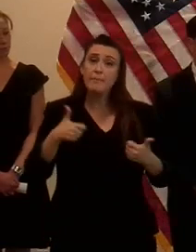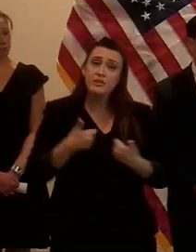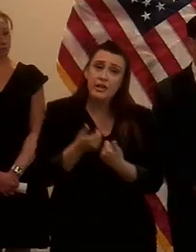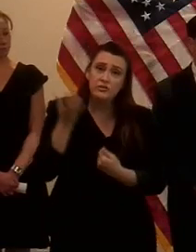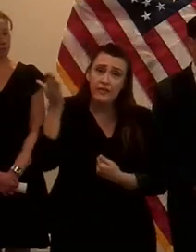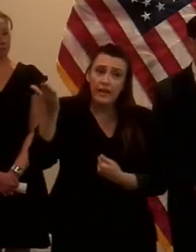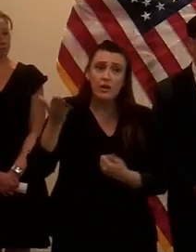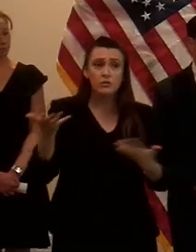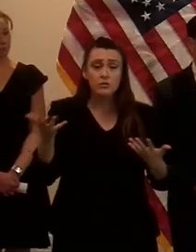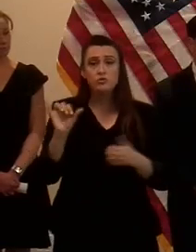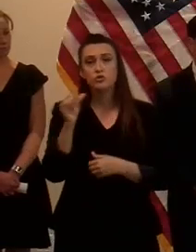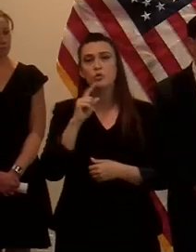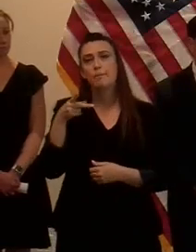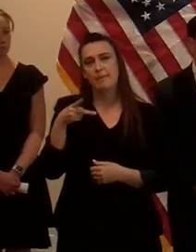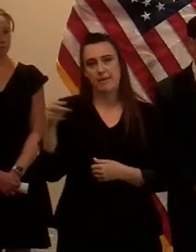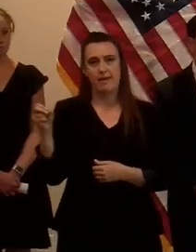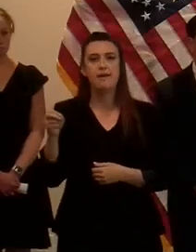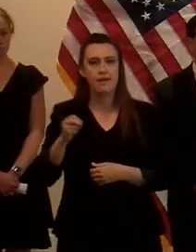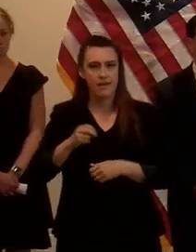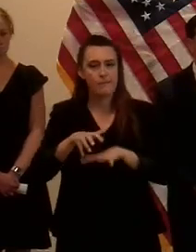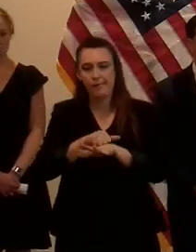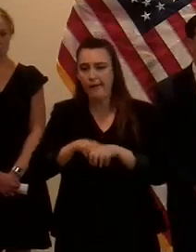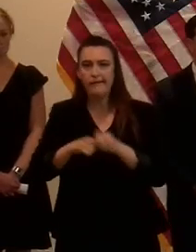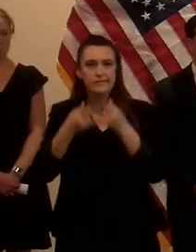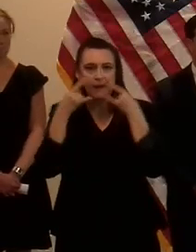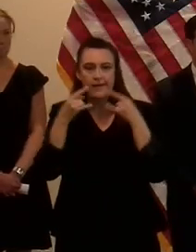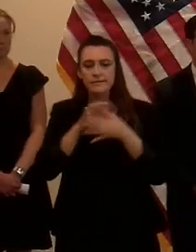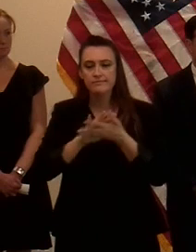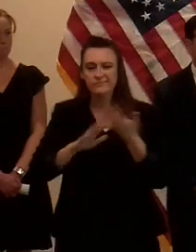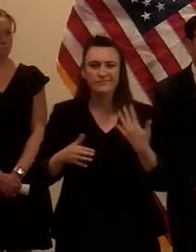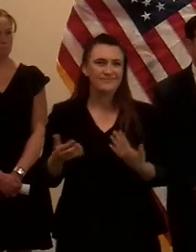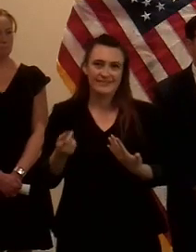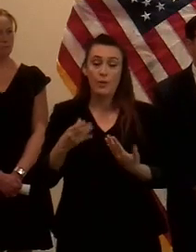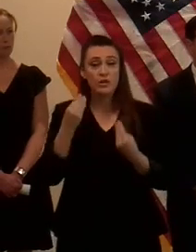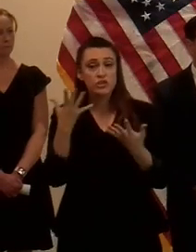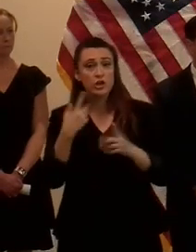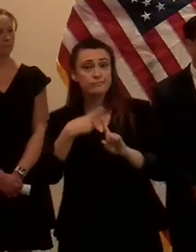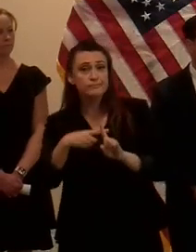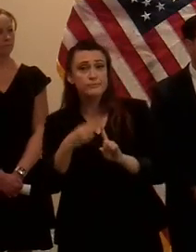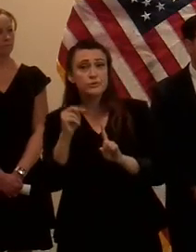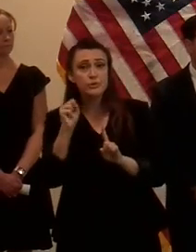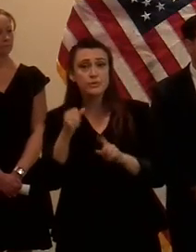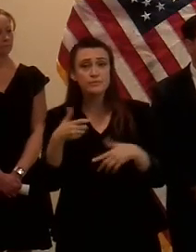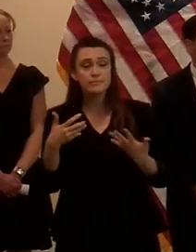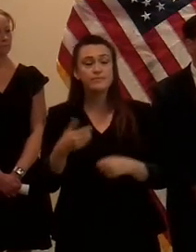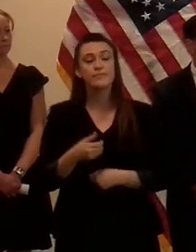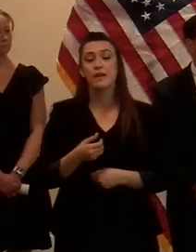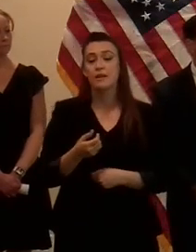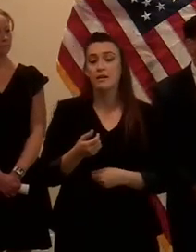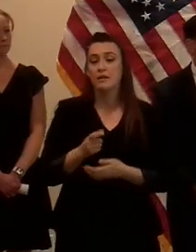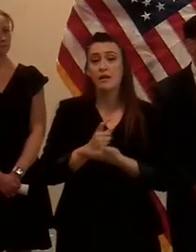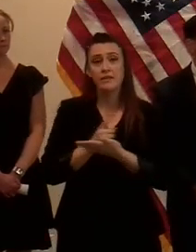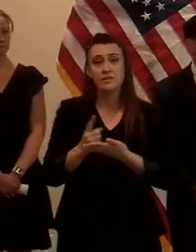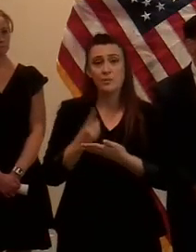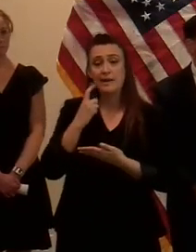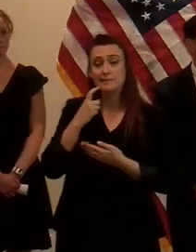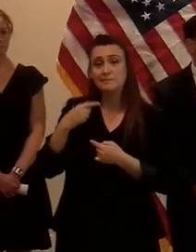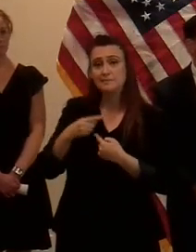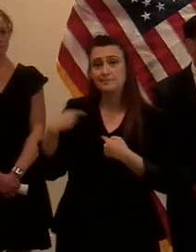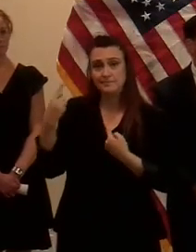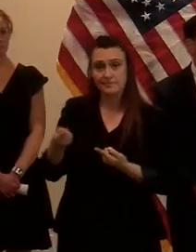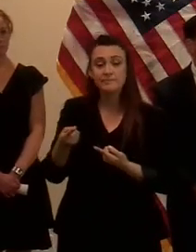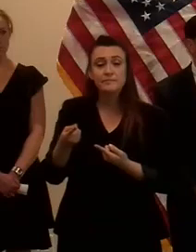that personal protective equipment. And I want to share a good news story about that. We were able in the last week to obtain